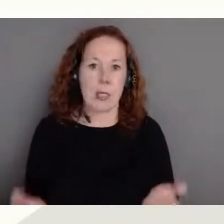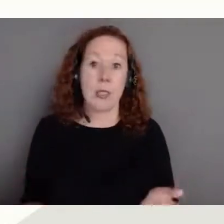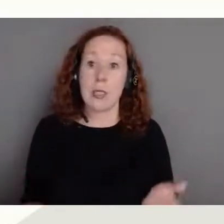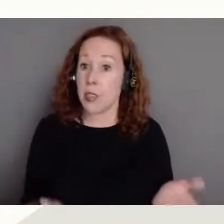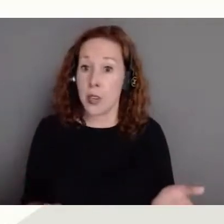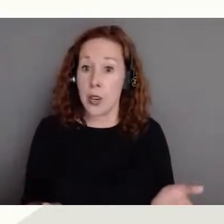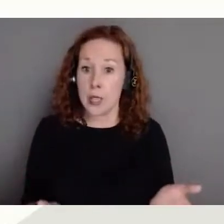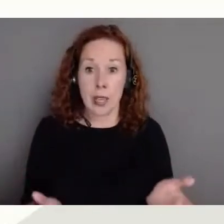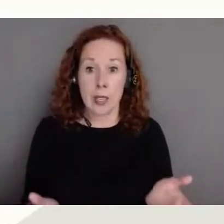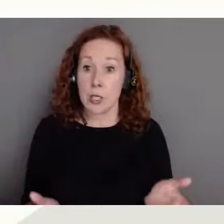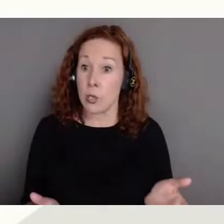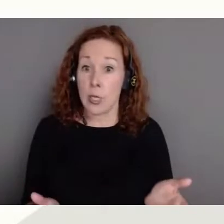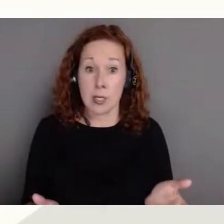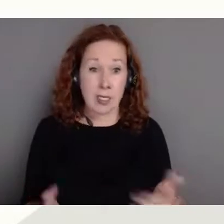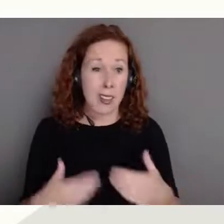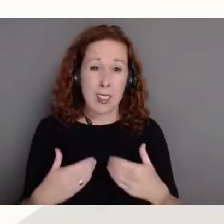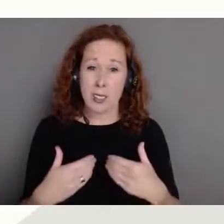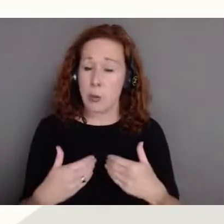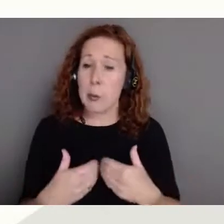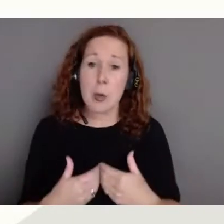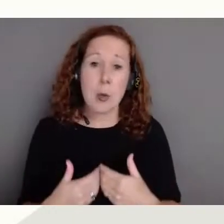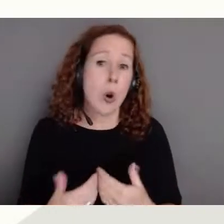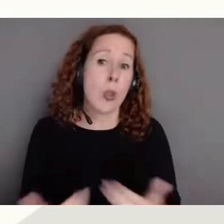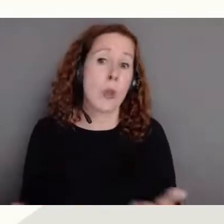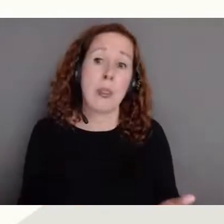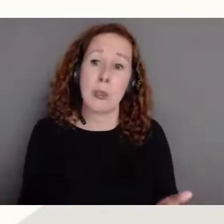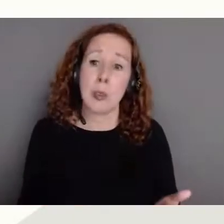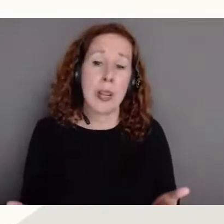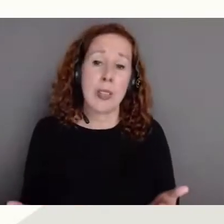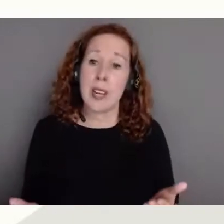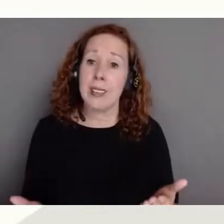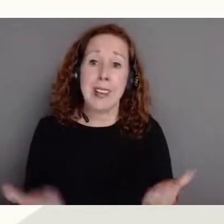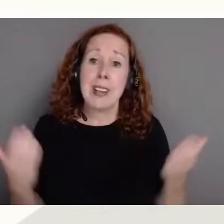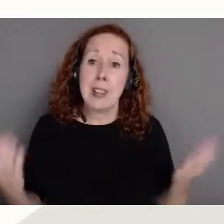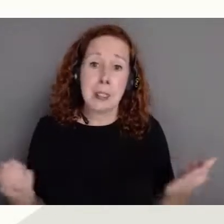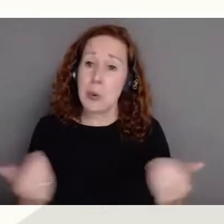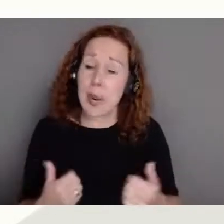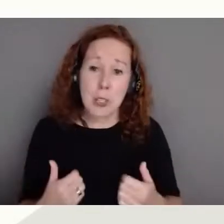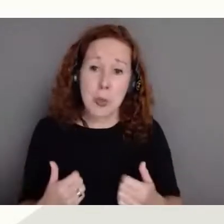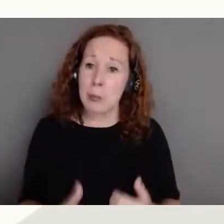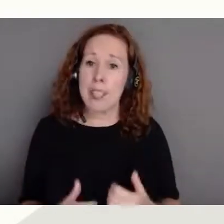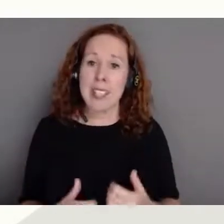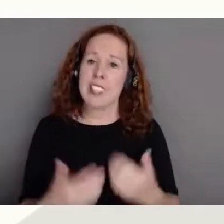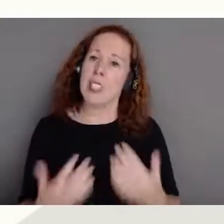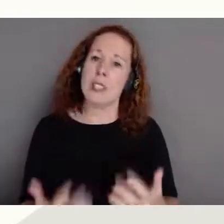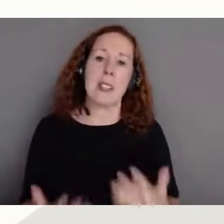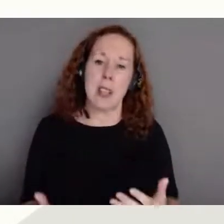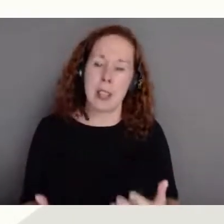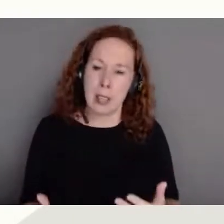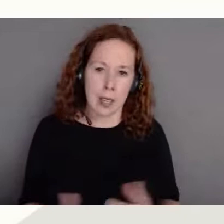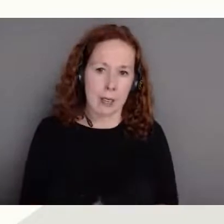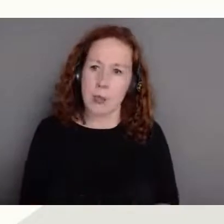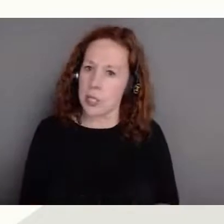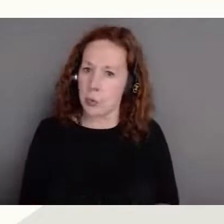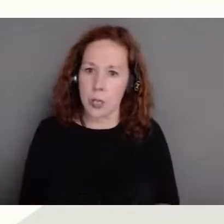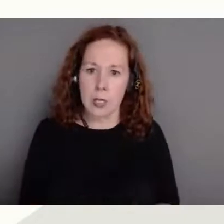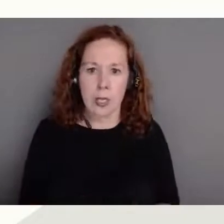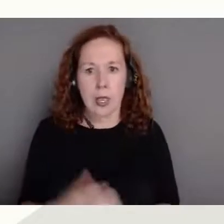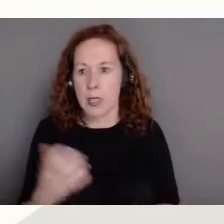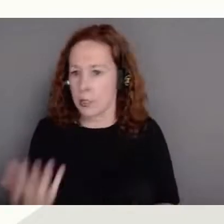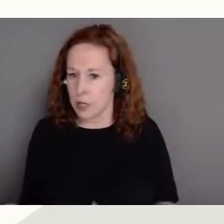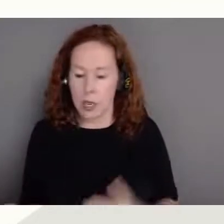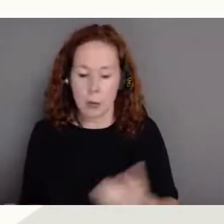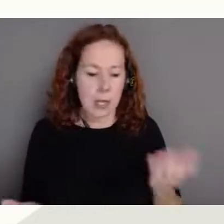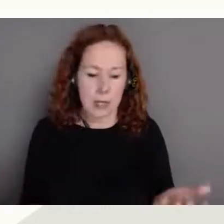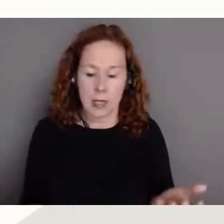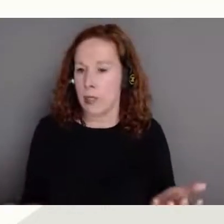have the skill Right. set or not. And so it's so many people go all the way through and then don't graduate because it just doesn't click. And for some reason